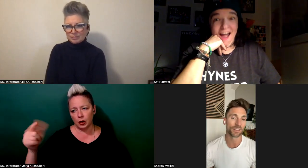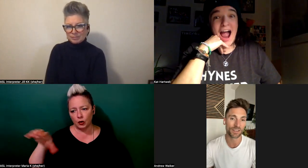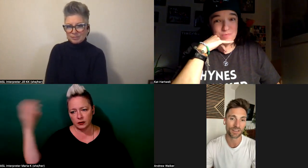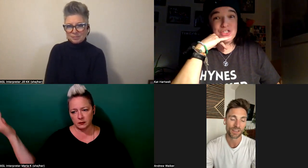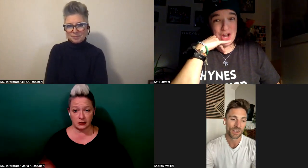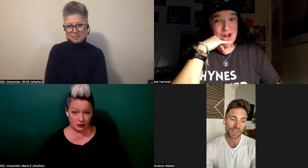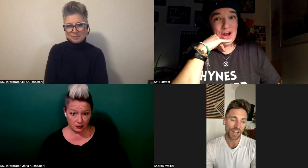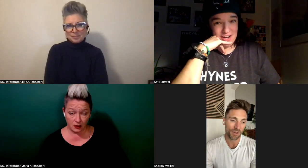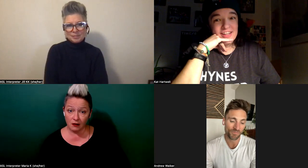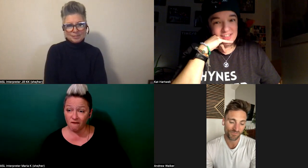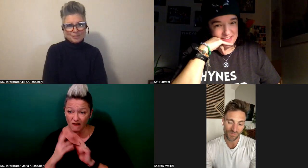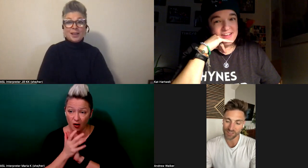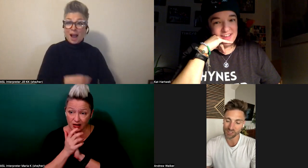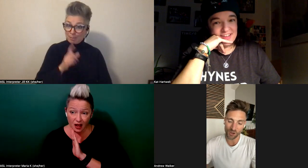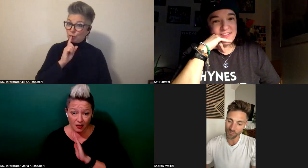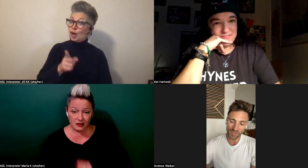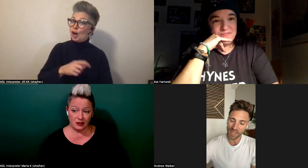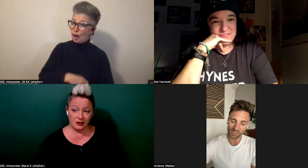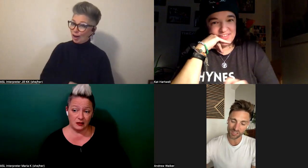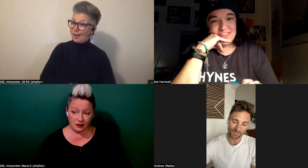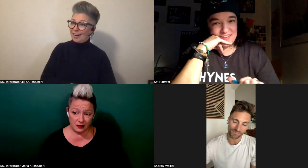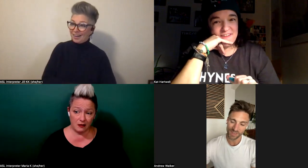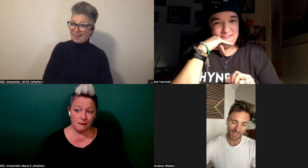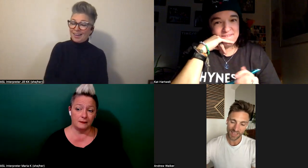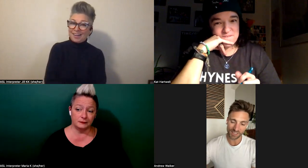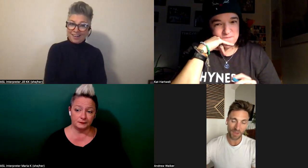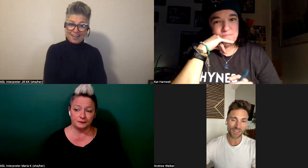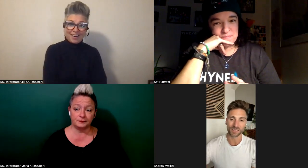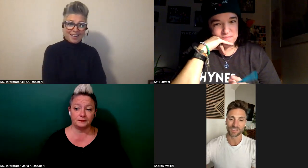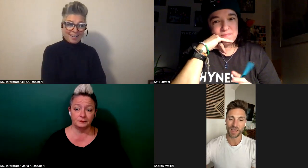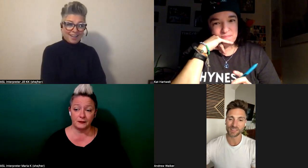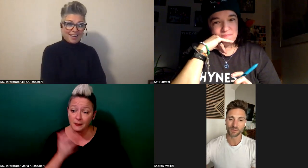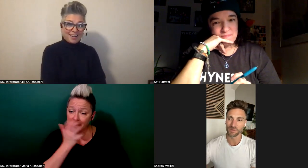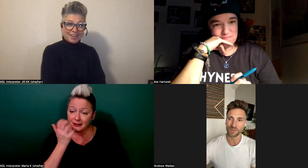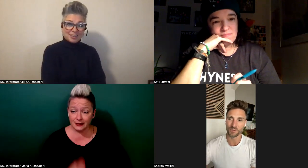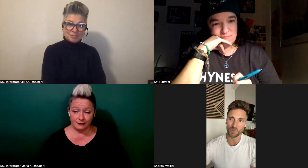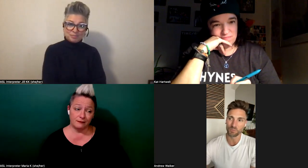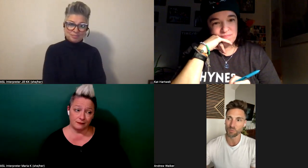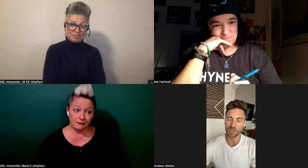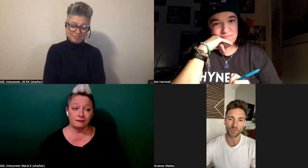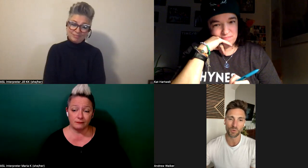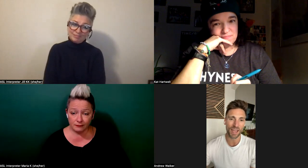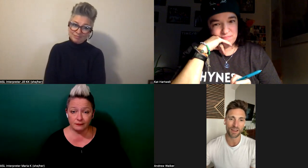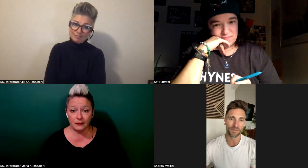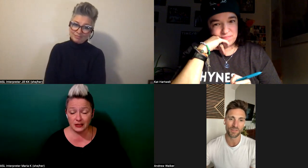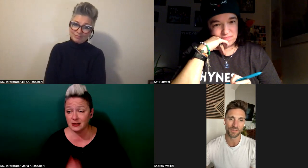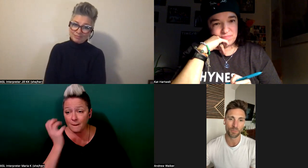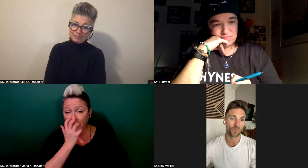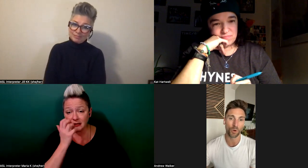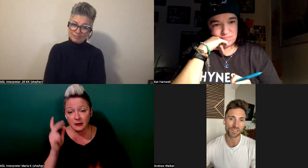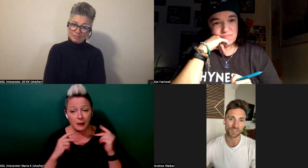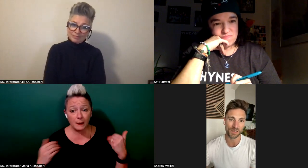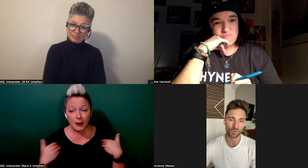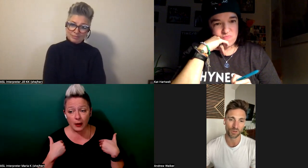incredibly talented. And so yeah, it's amazing. It's amazing the people that we have and